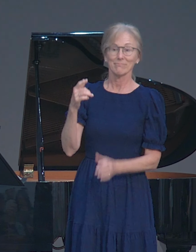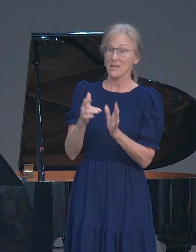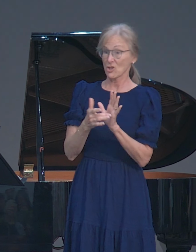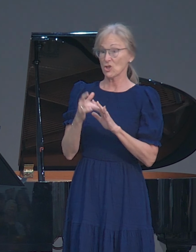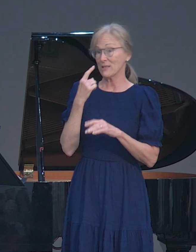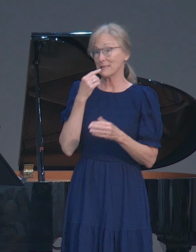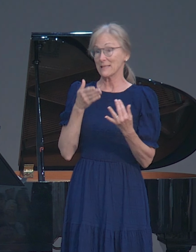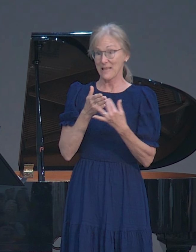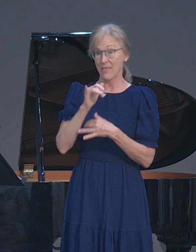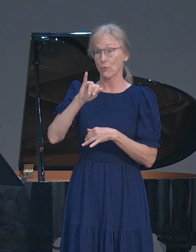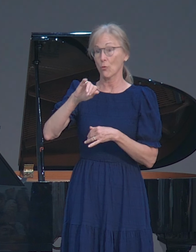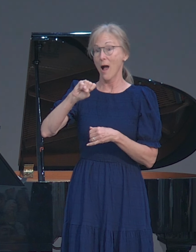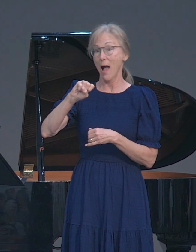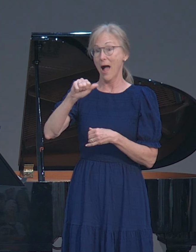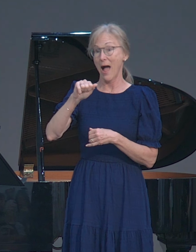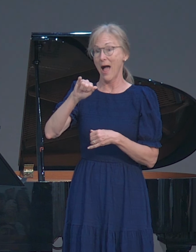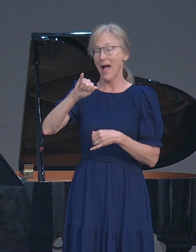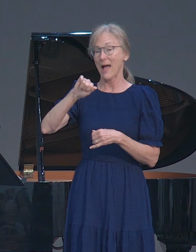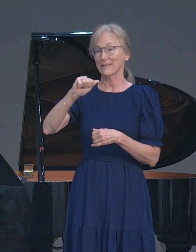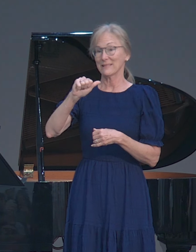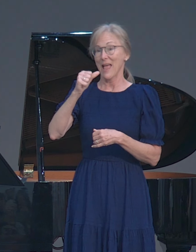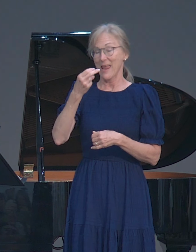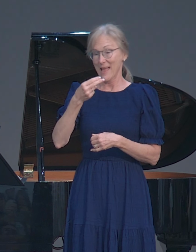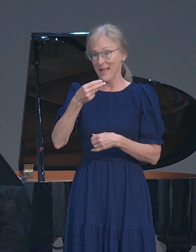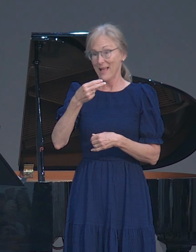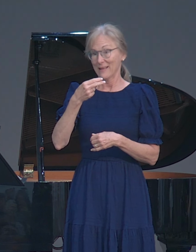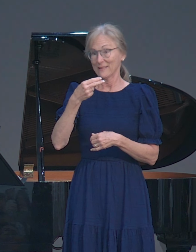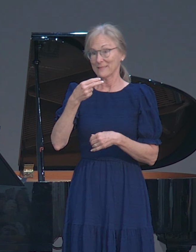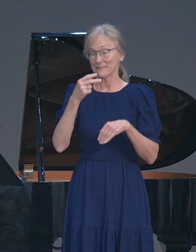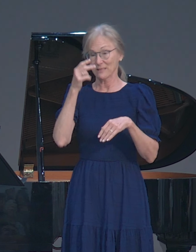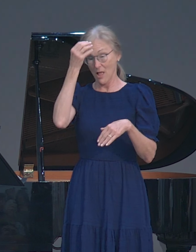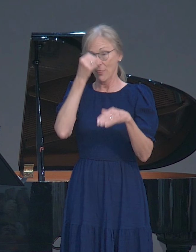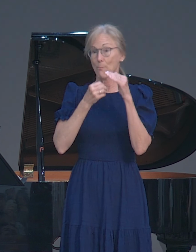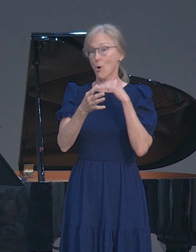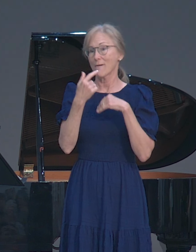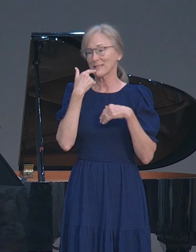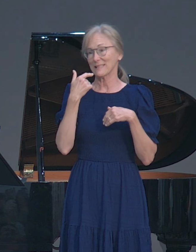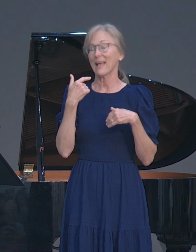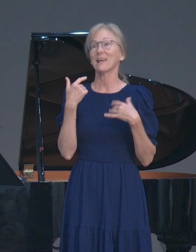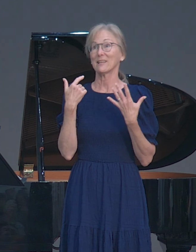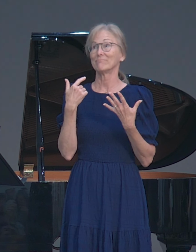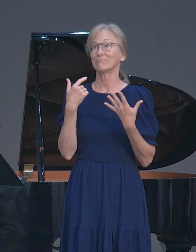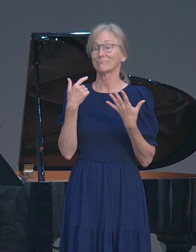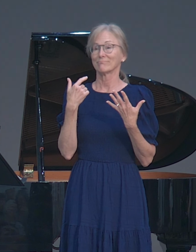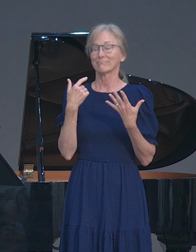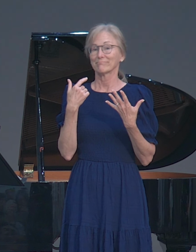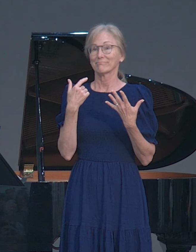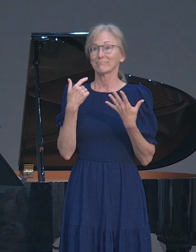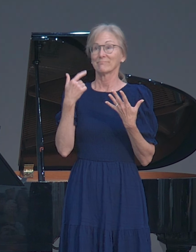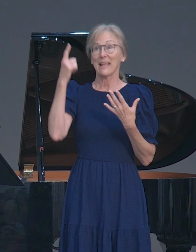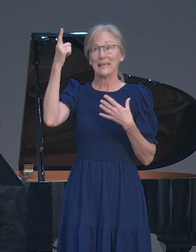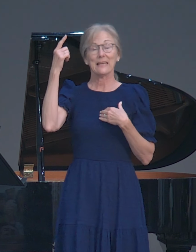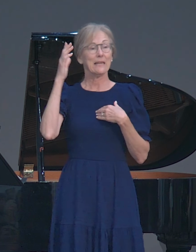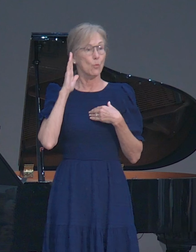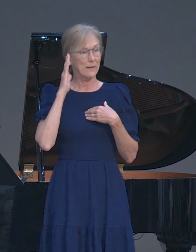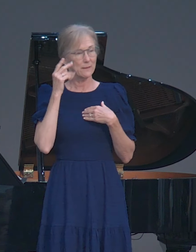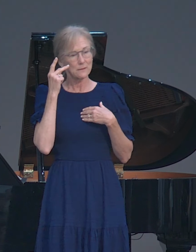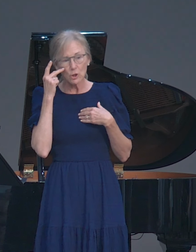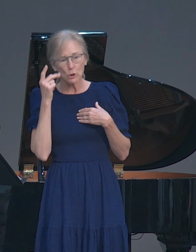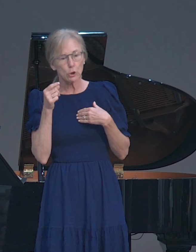prophet Isaiah? He said, this is the one on whom I will look. Isaiah 66, he who is humble and contrite in